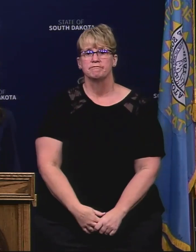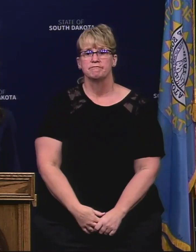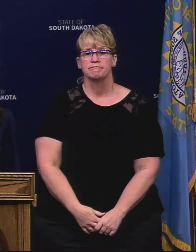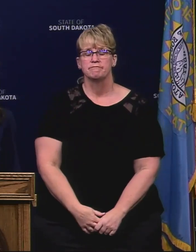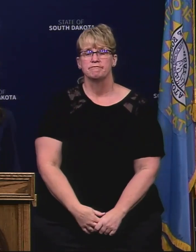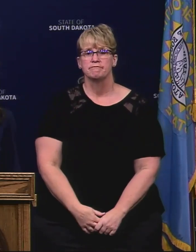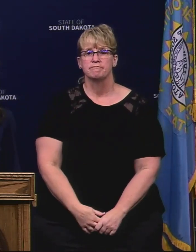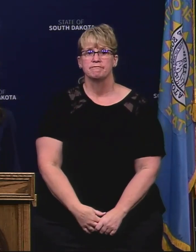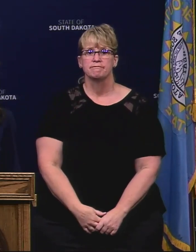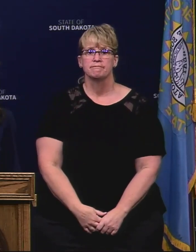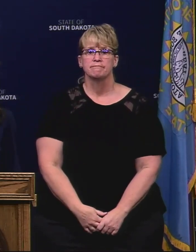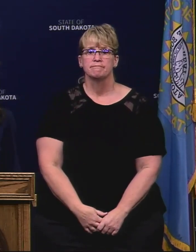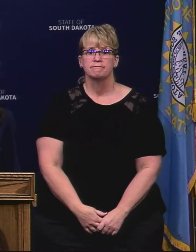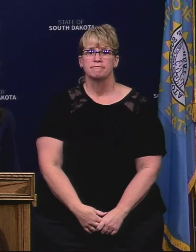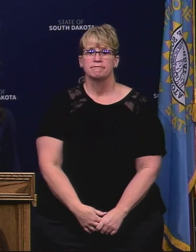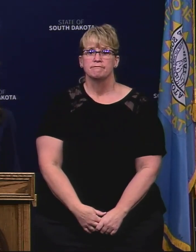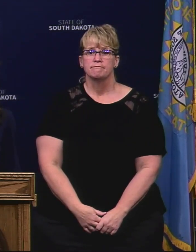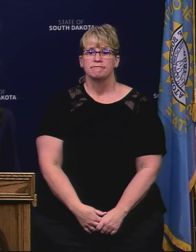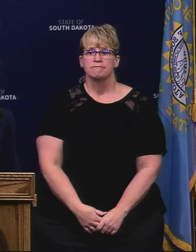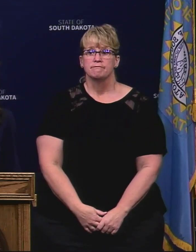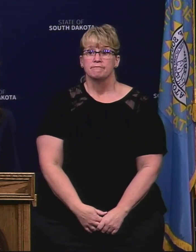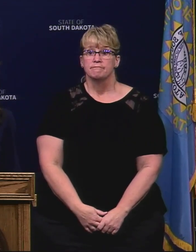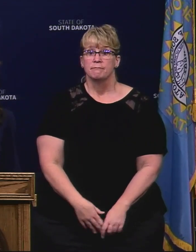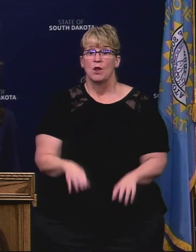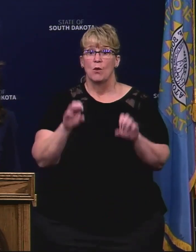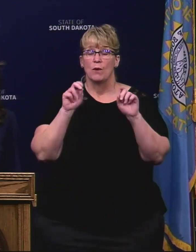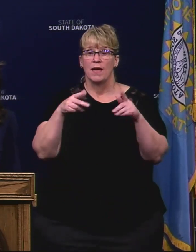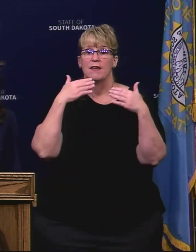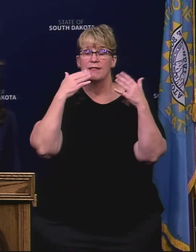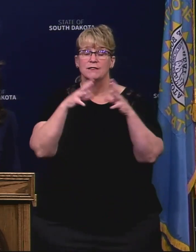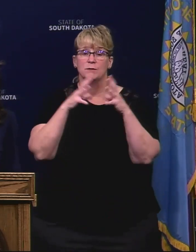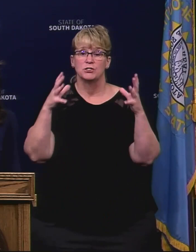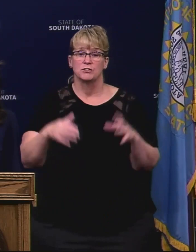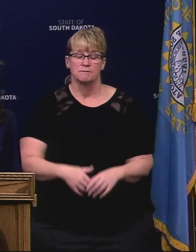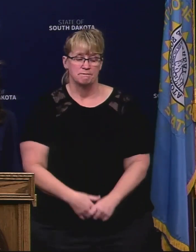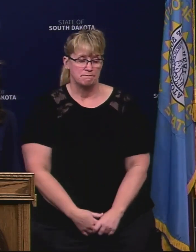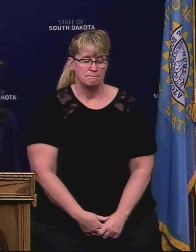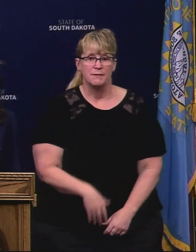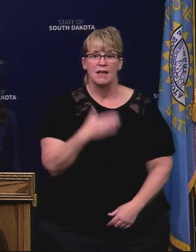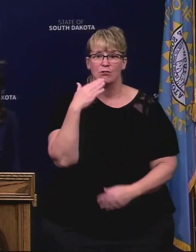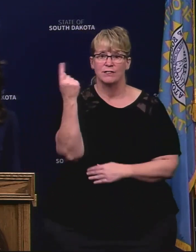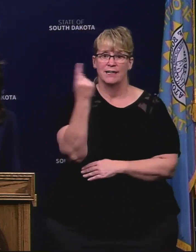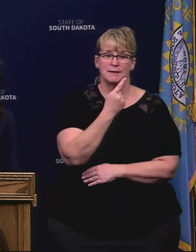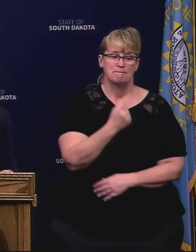Okay, thanks so much. Have a good day.